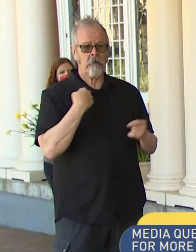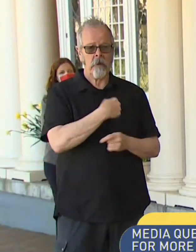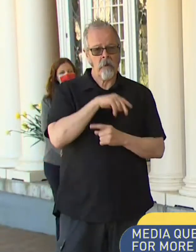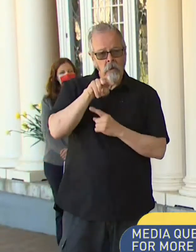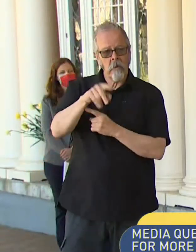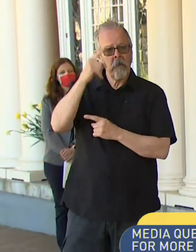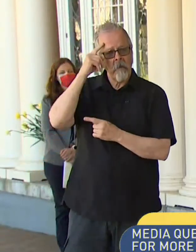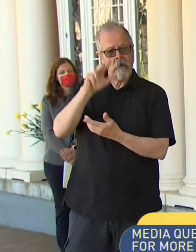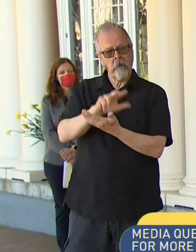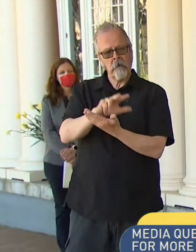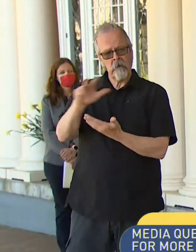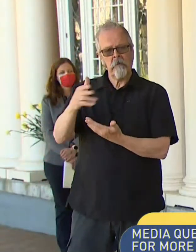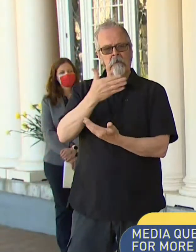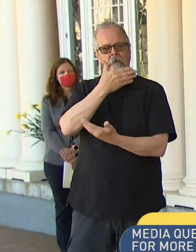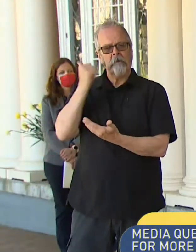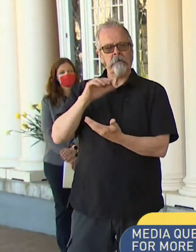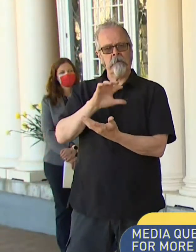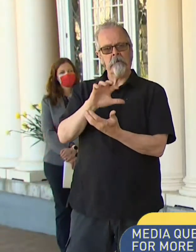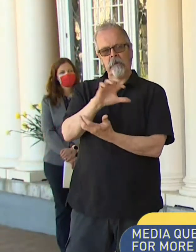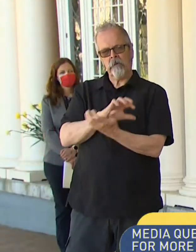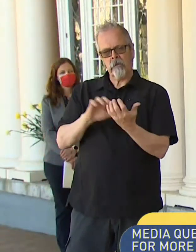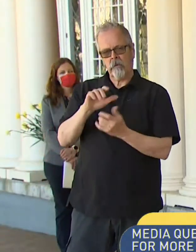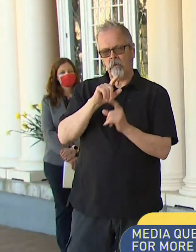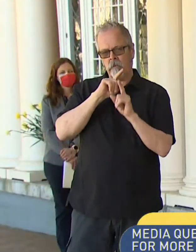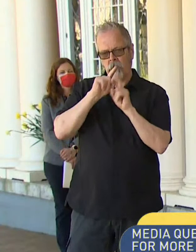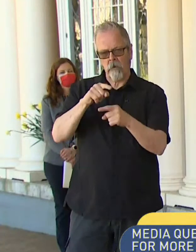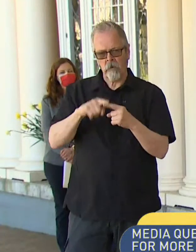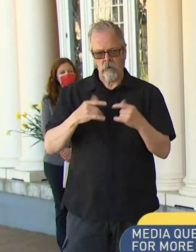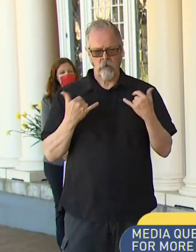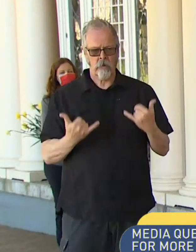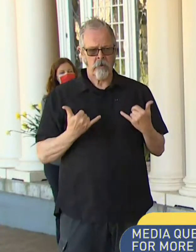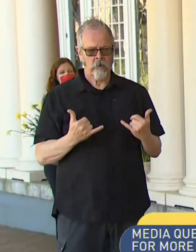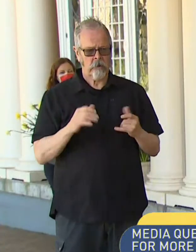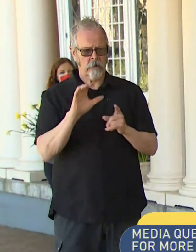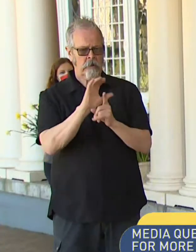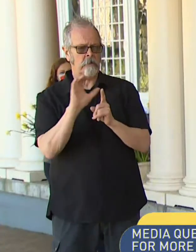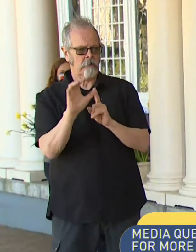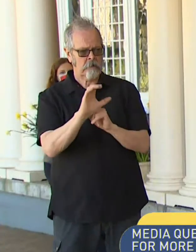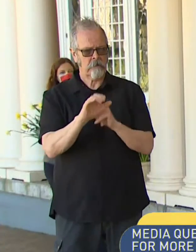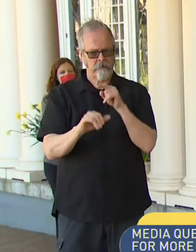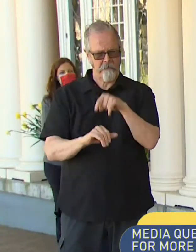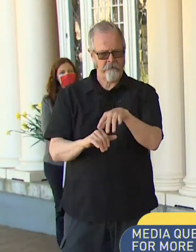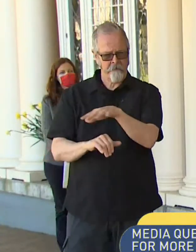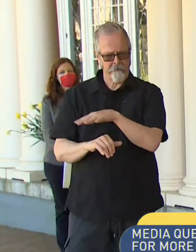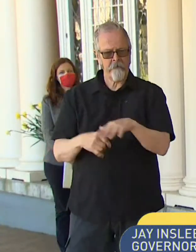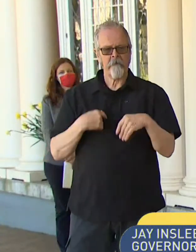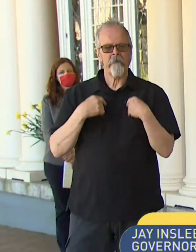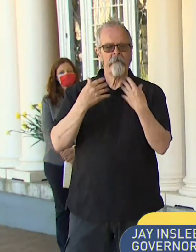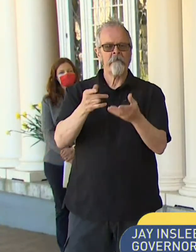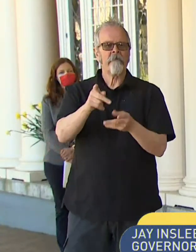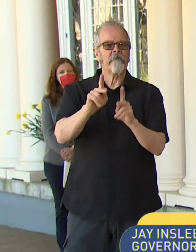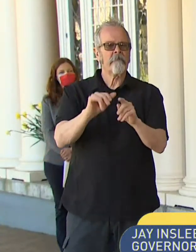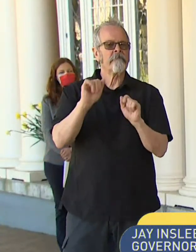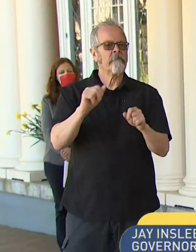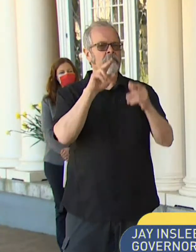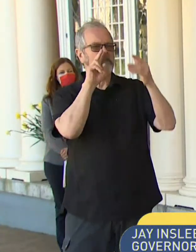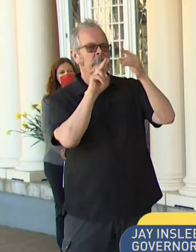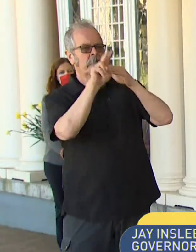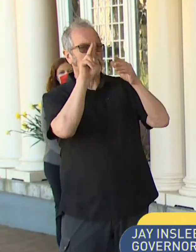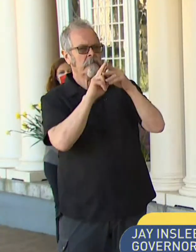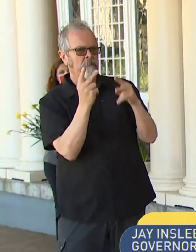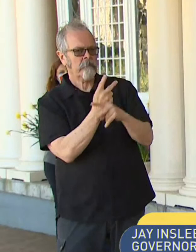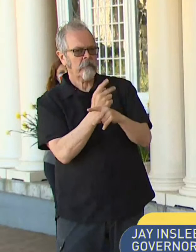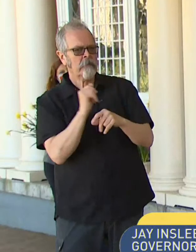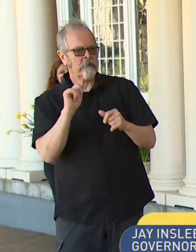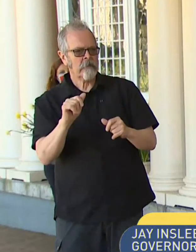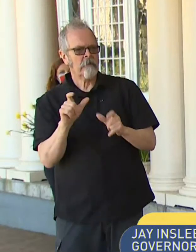between responding to current conditions and giving people predictability. Those 2 things are always in contest, right? People